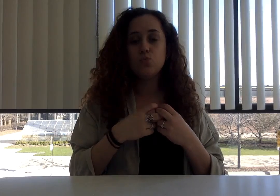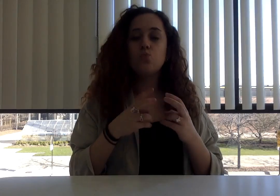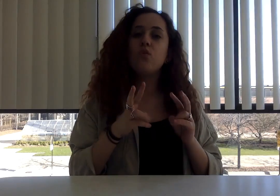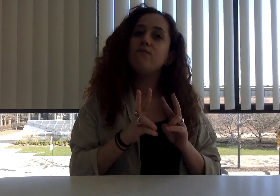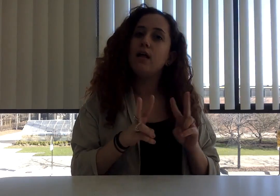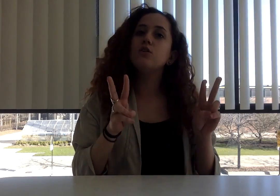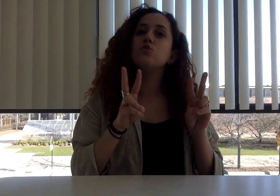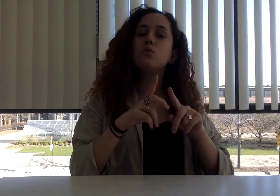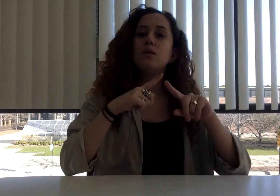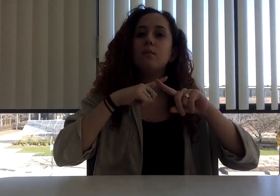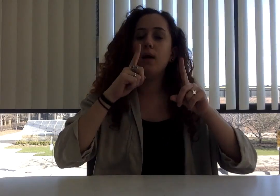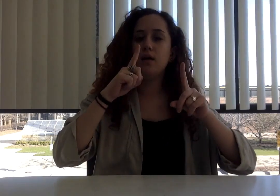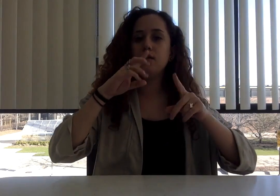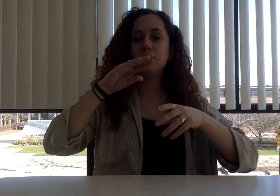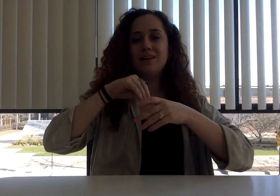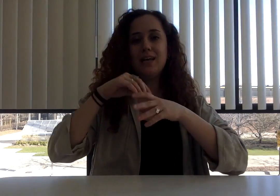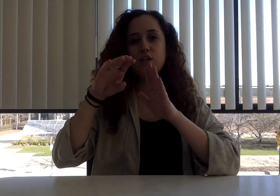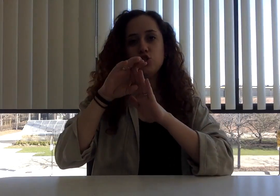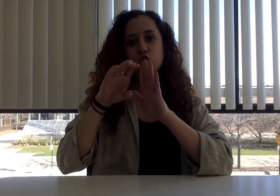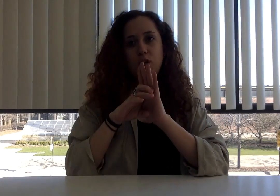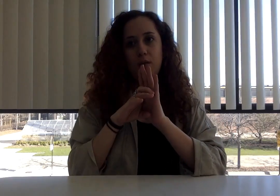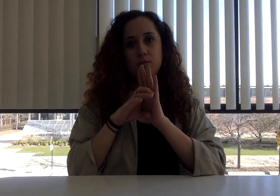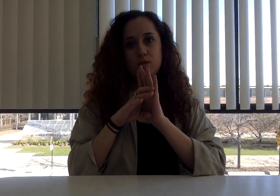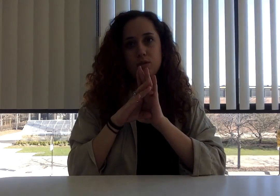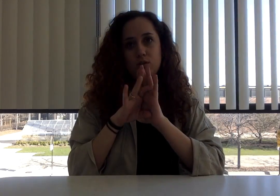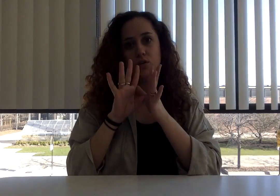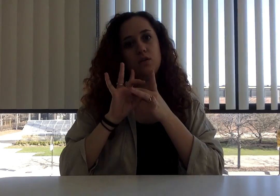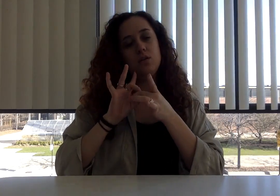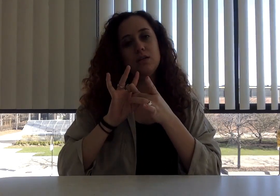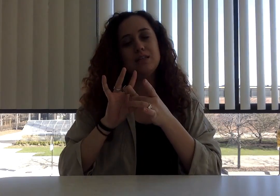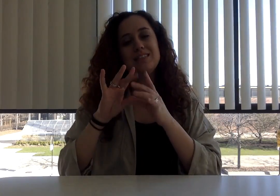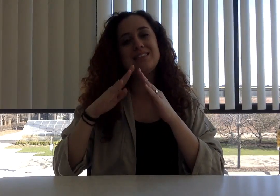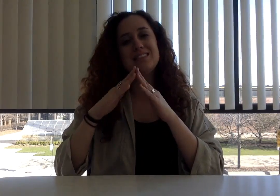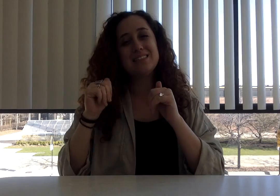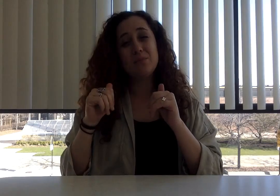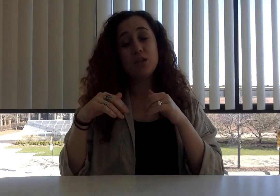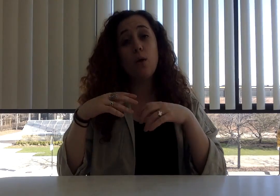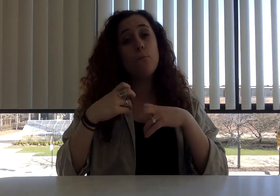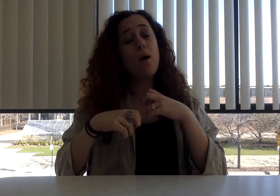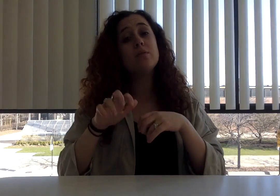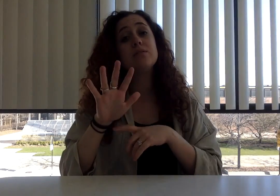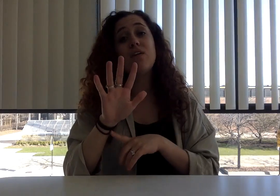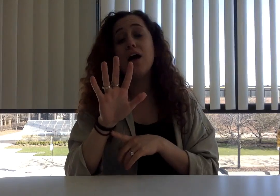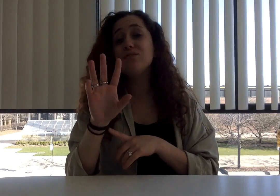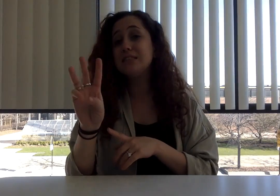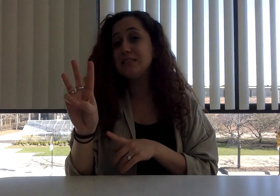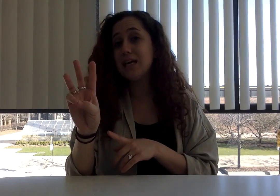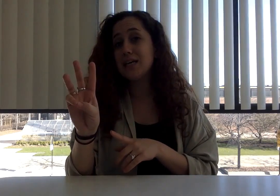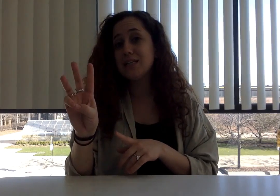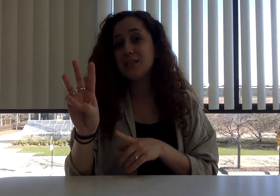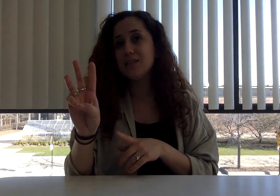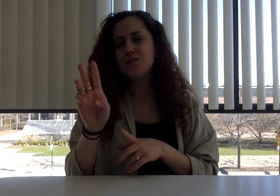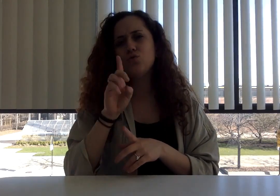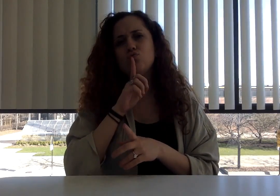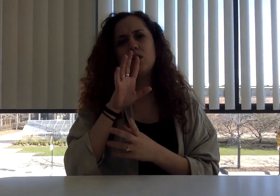chapter on systems, problems 5 and 6 really kind of summed up what was going on